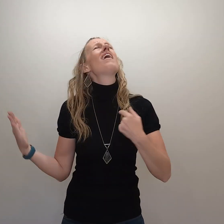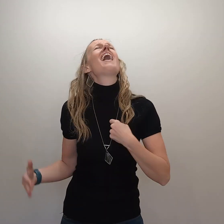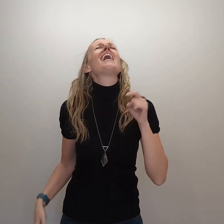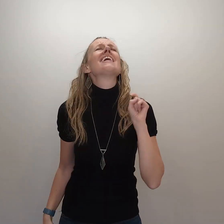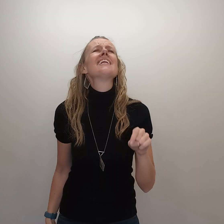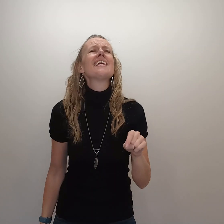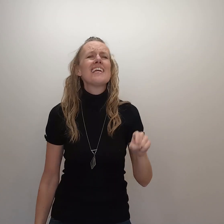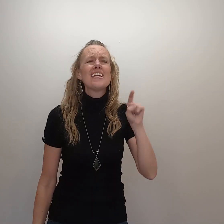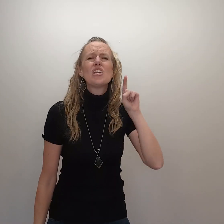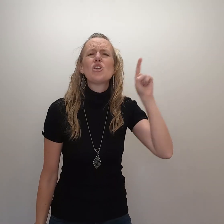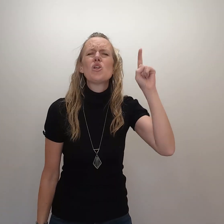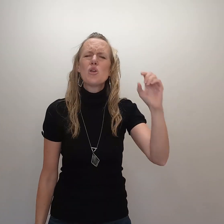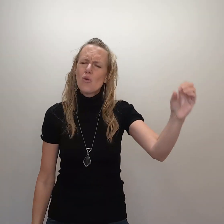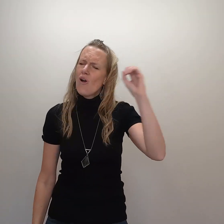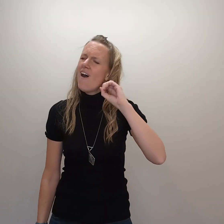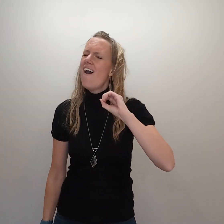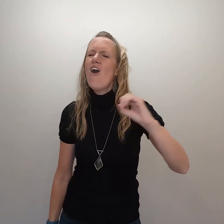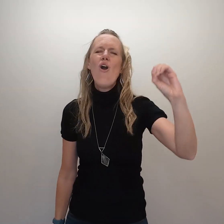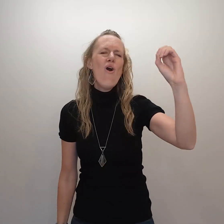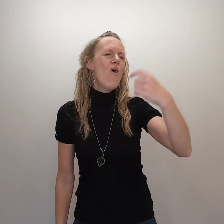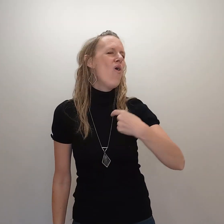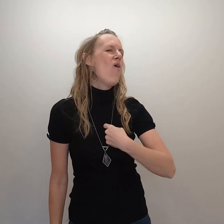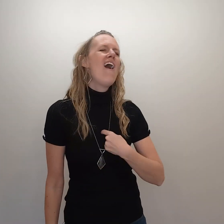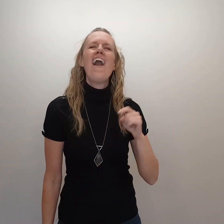Lord, I need you. Oh, I